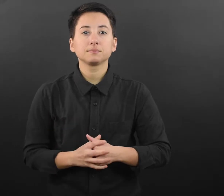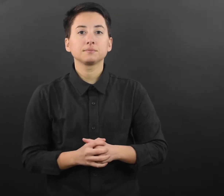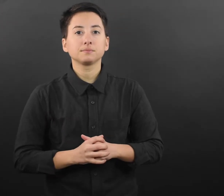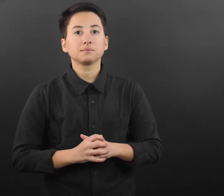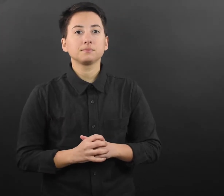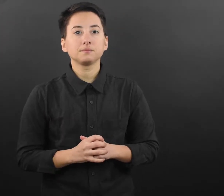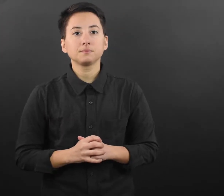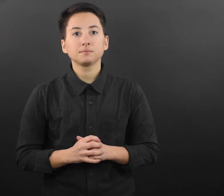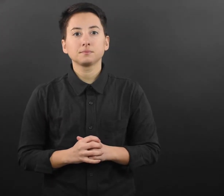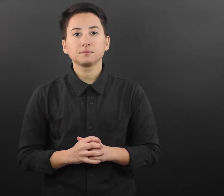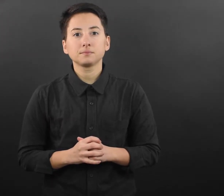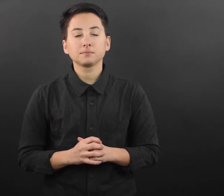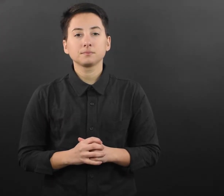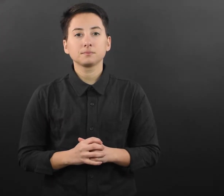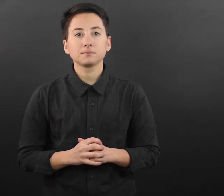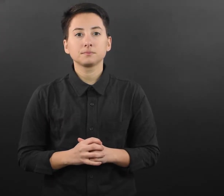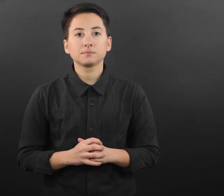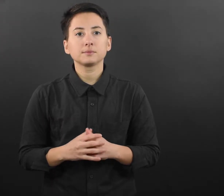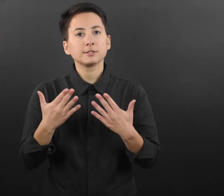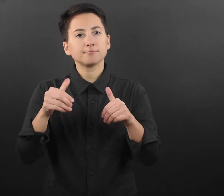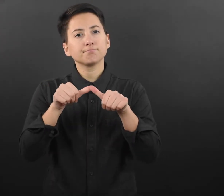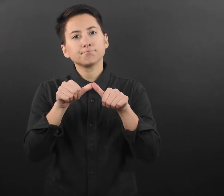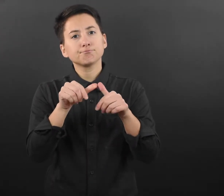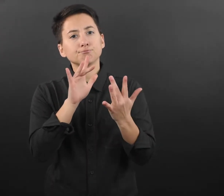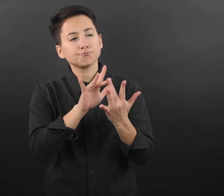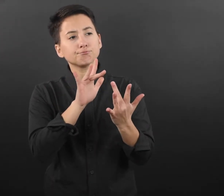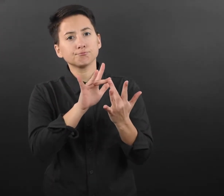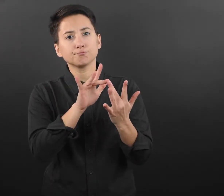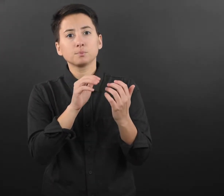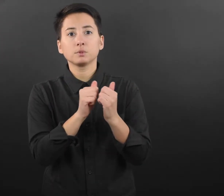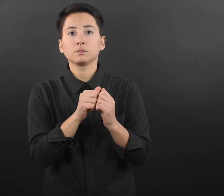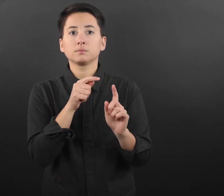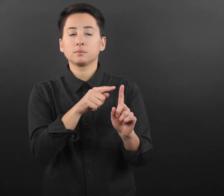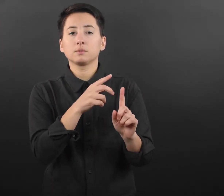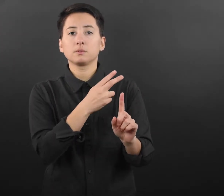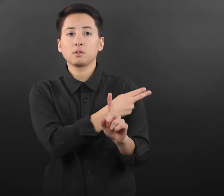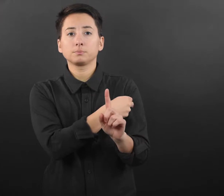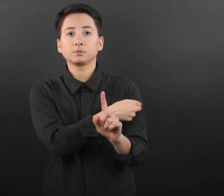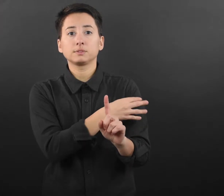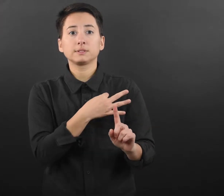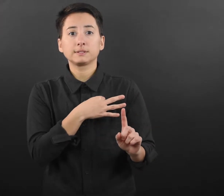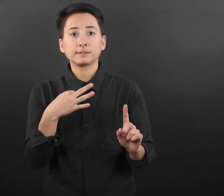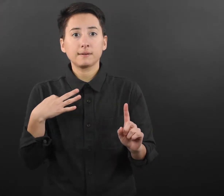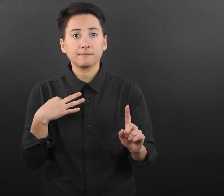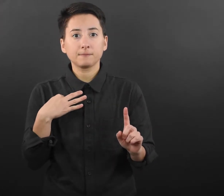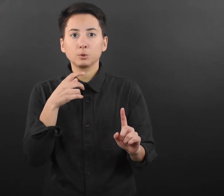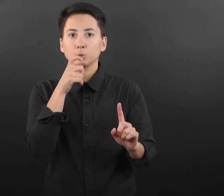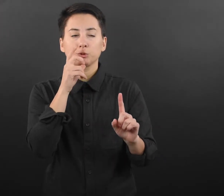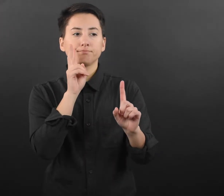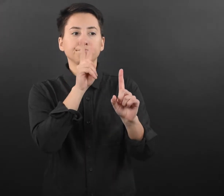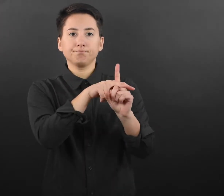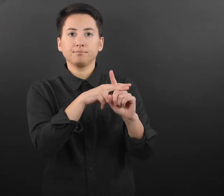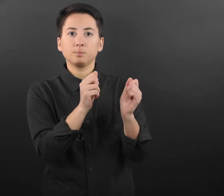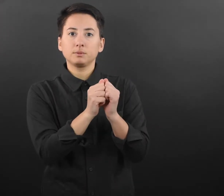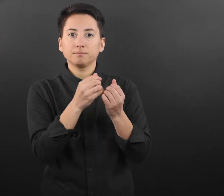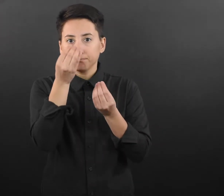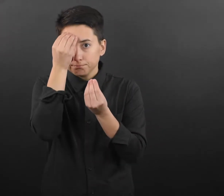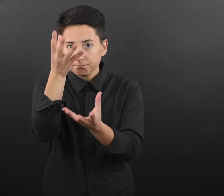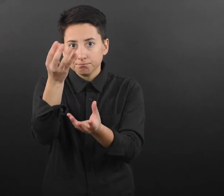hospitalization, should the need arise in his/her absence. Maintain contact with hospital